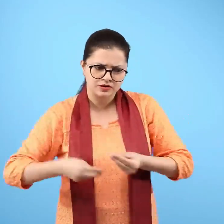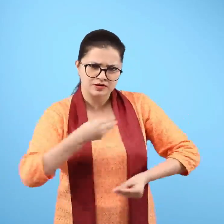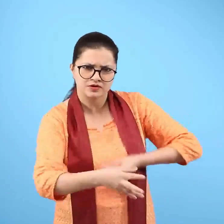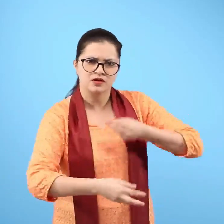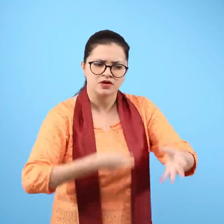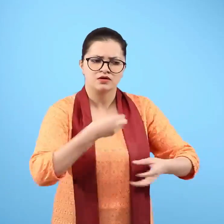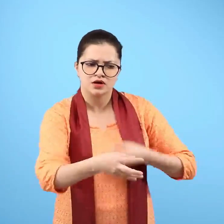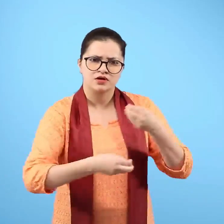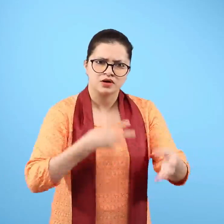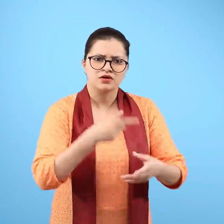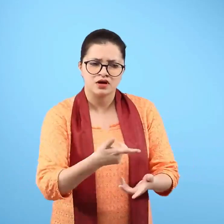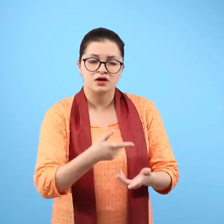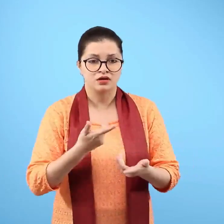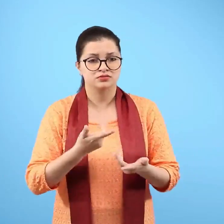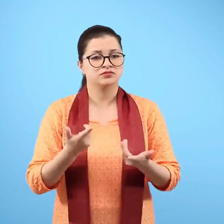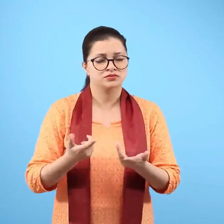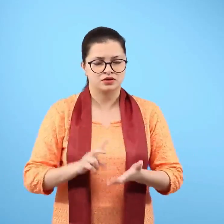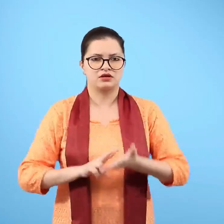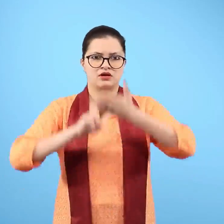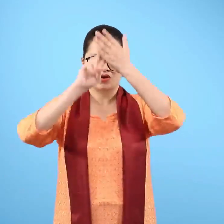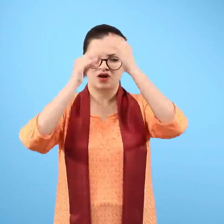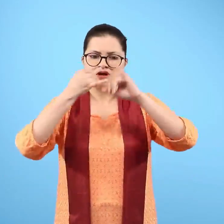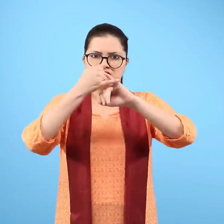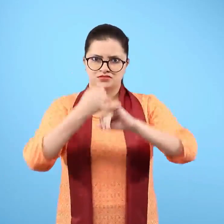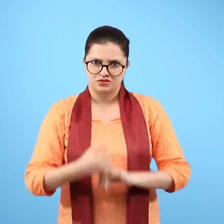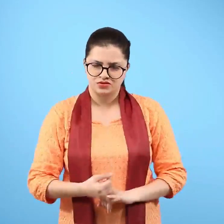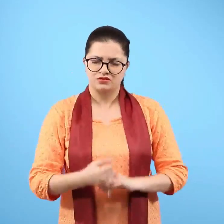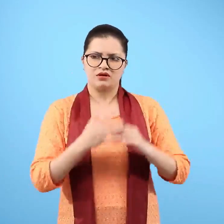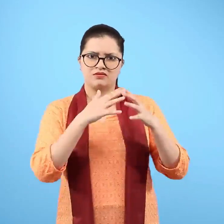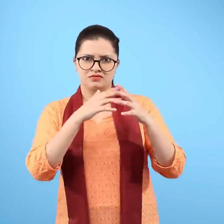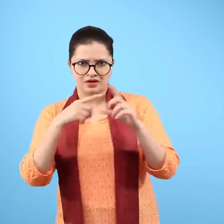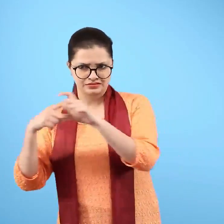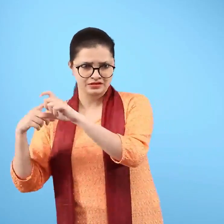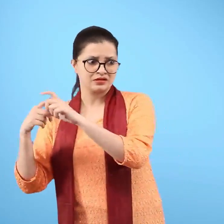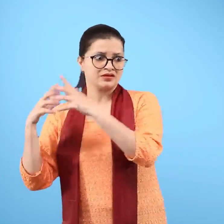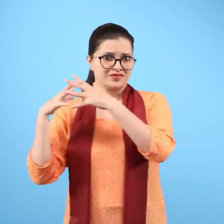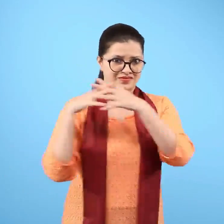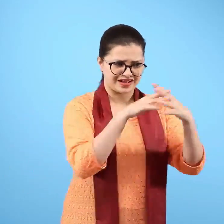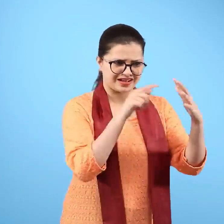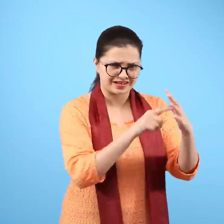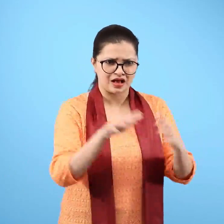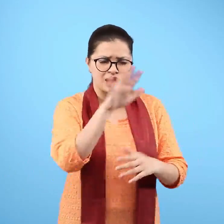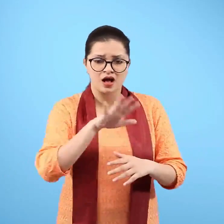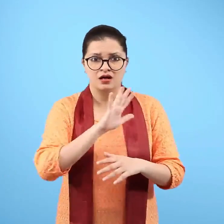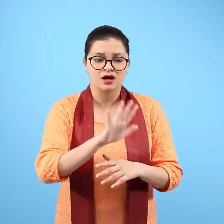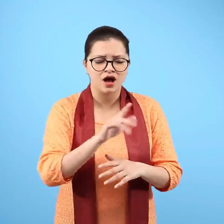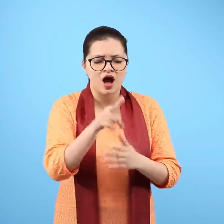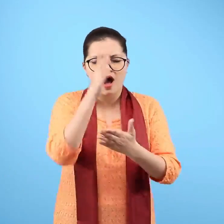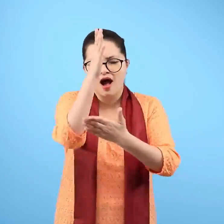many activities need to be done to use terms like towards north, southwards, in the